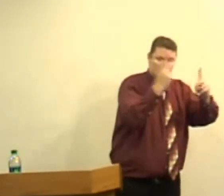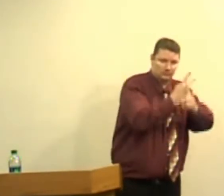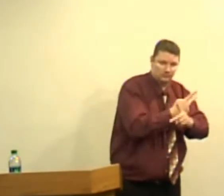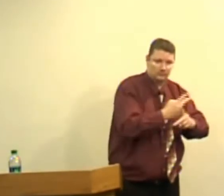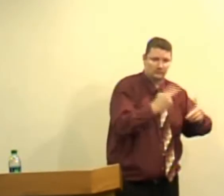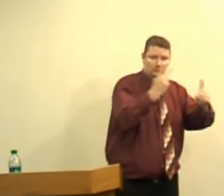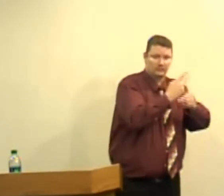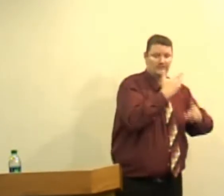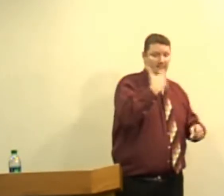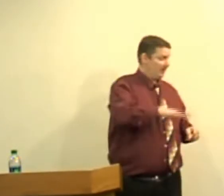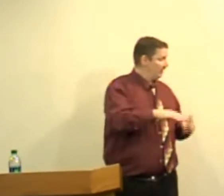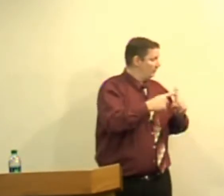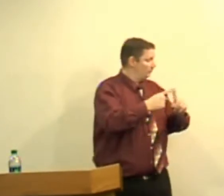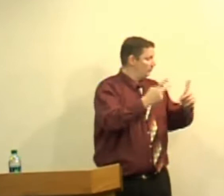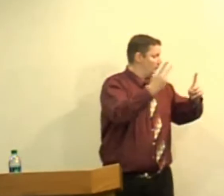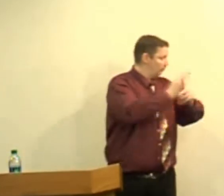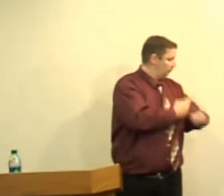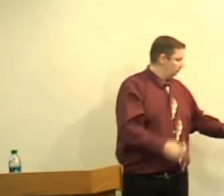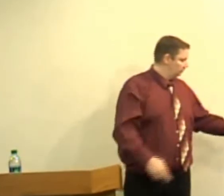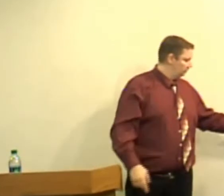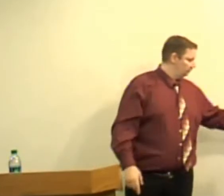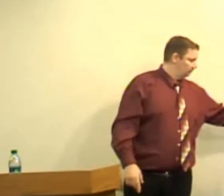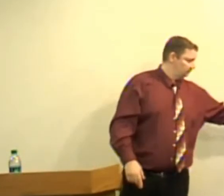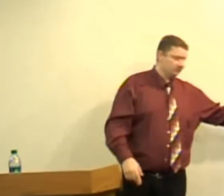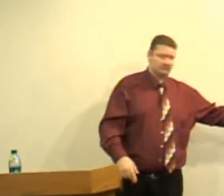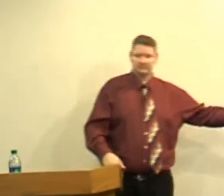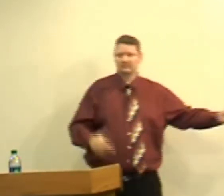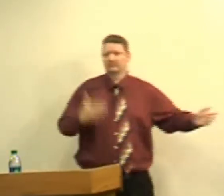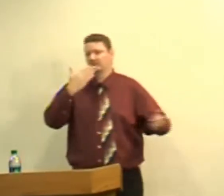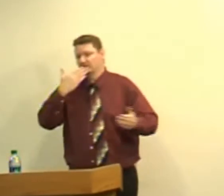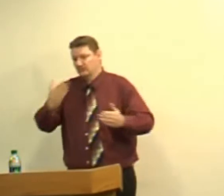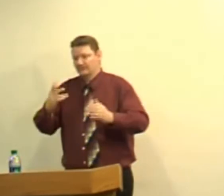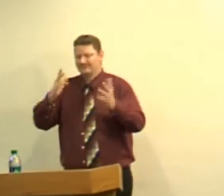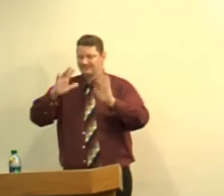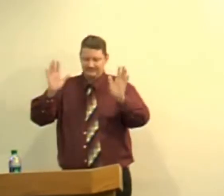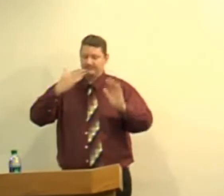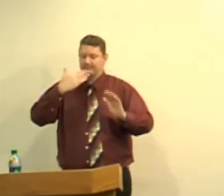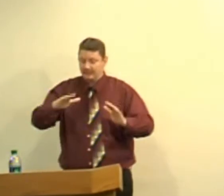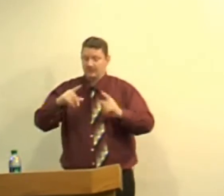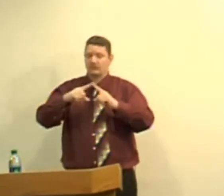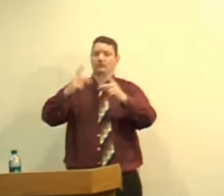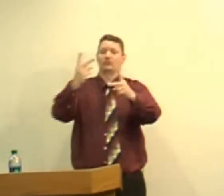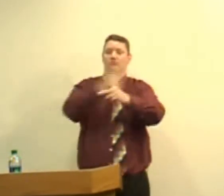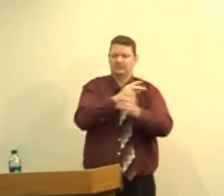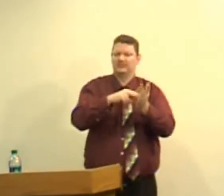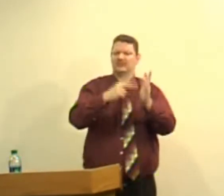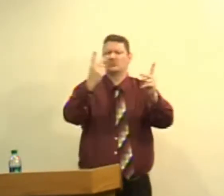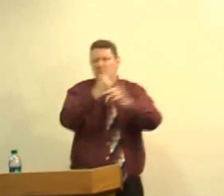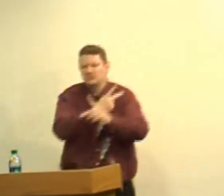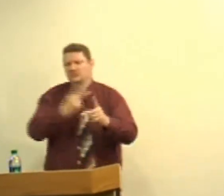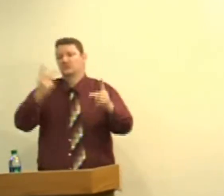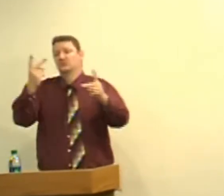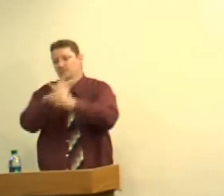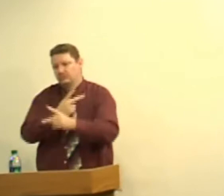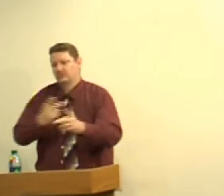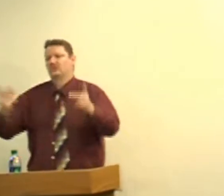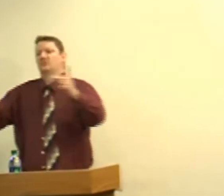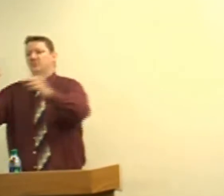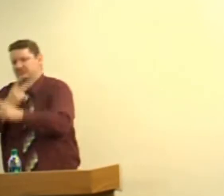They will perceive from bad to worse. You know, it seems as if they are good, but really it